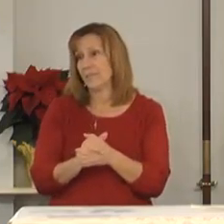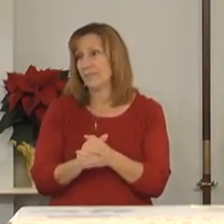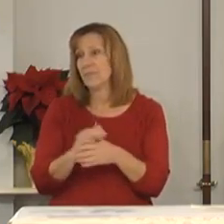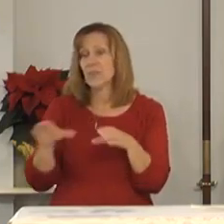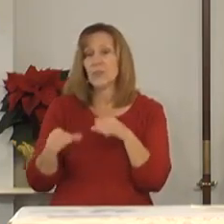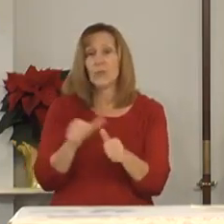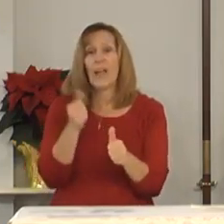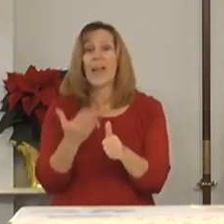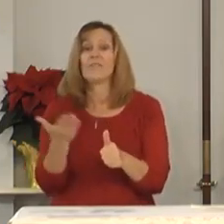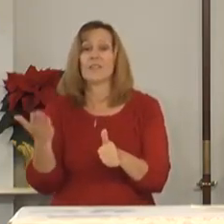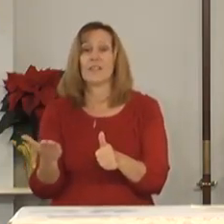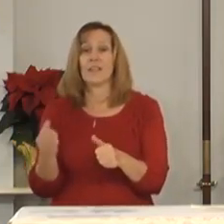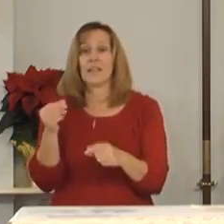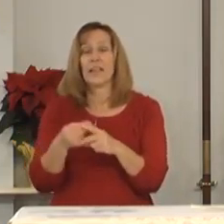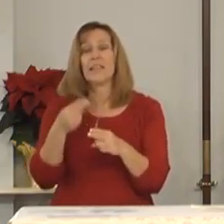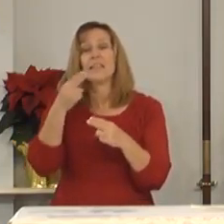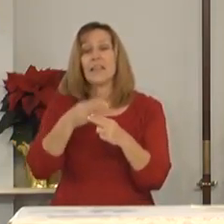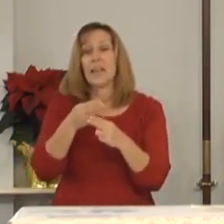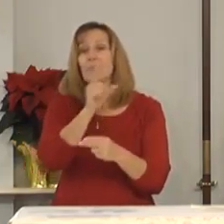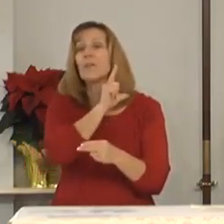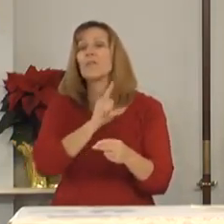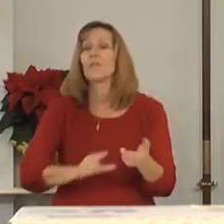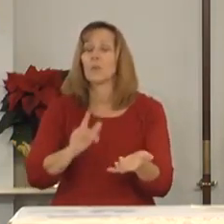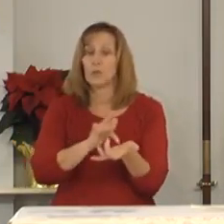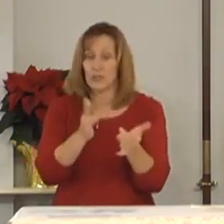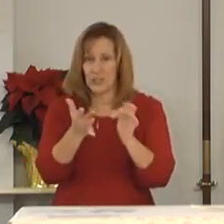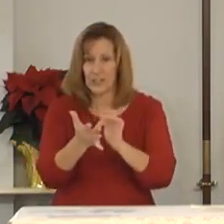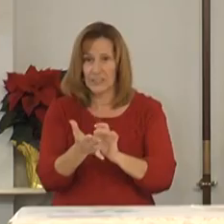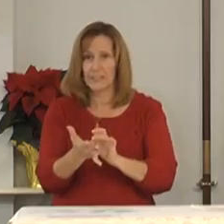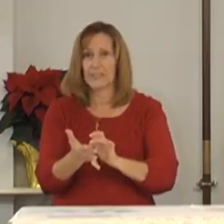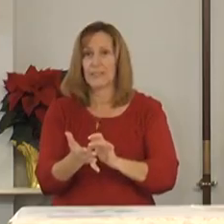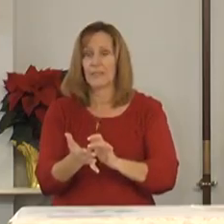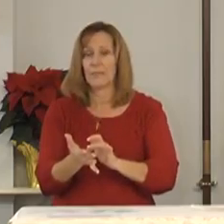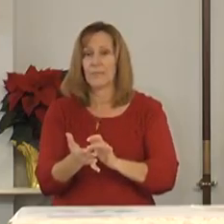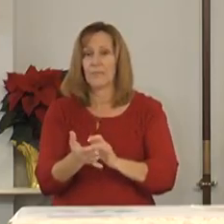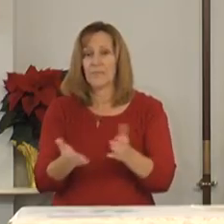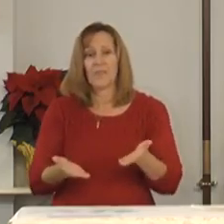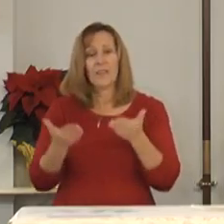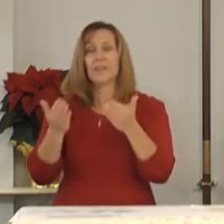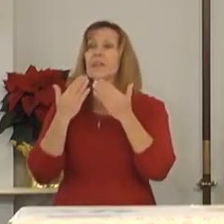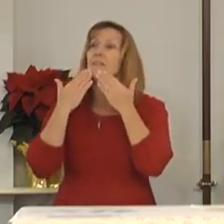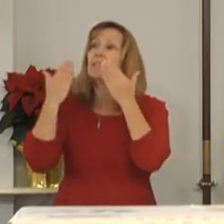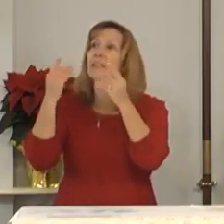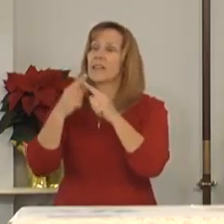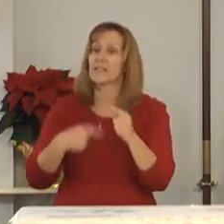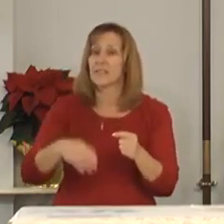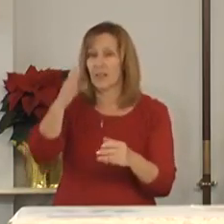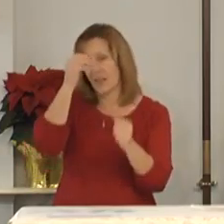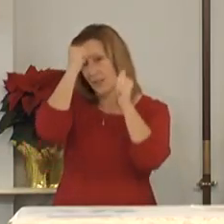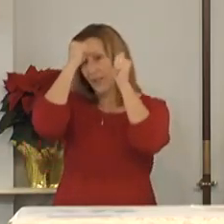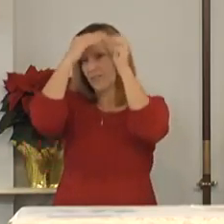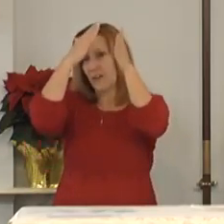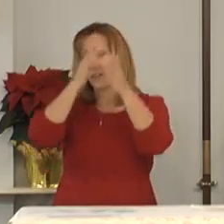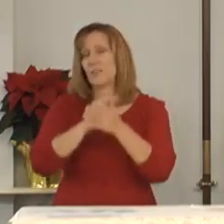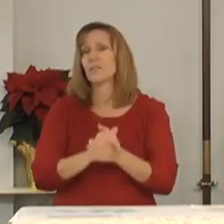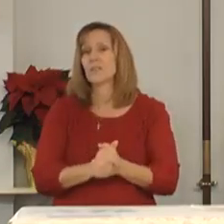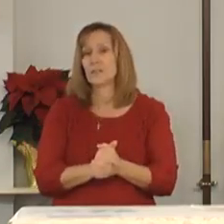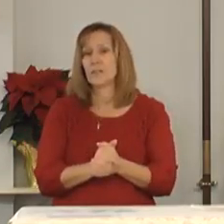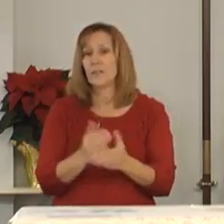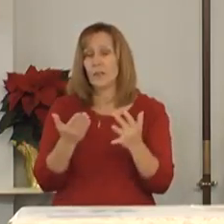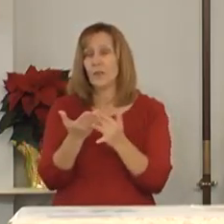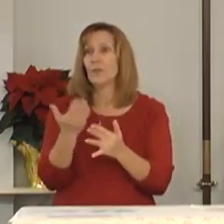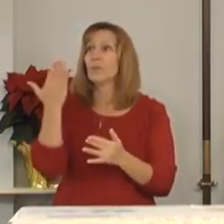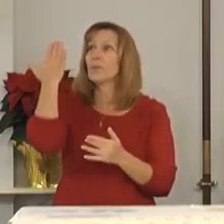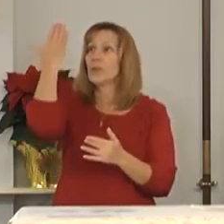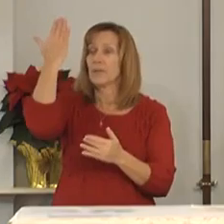do everything in the name of the Lord Jesus, giving thanks to God the Father through